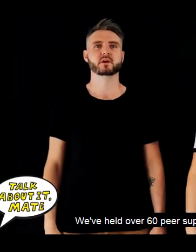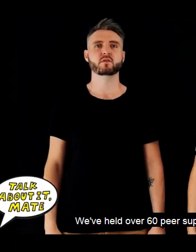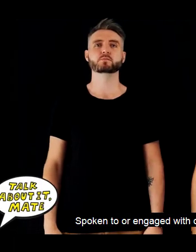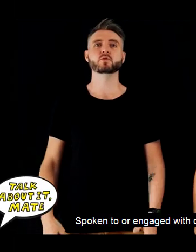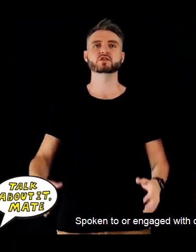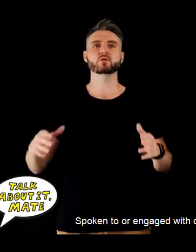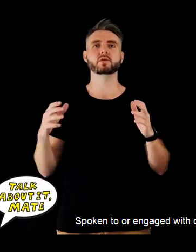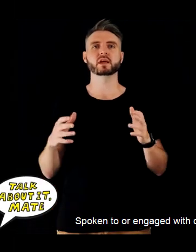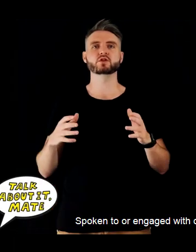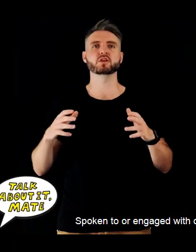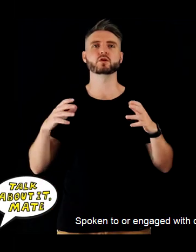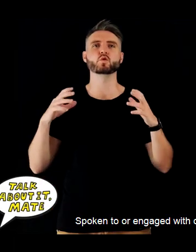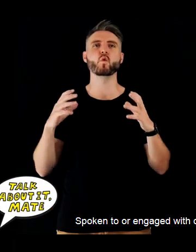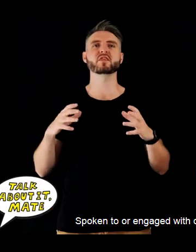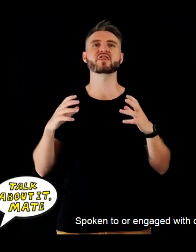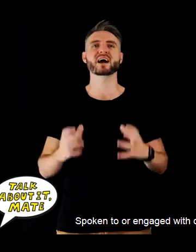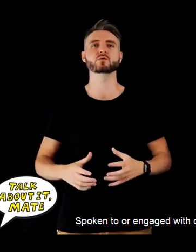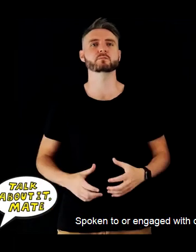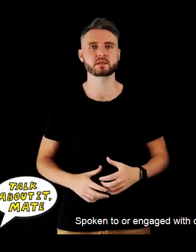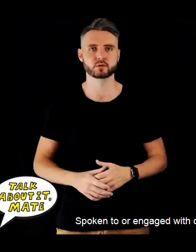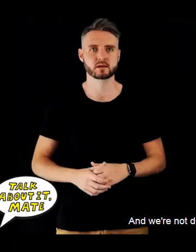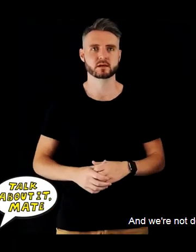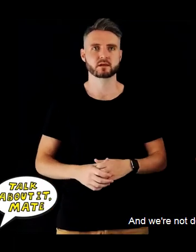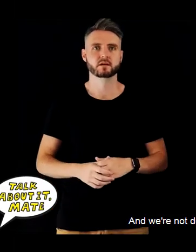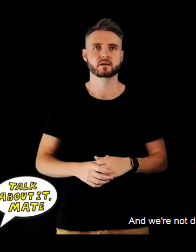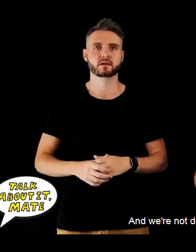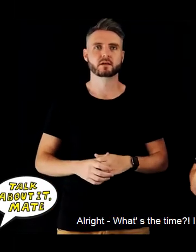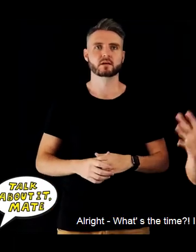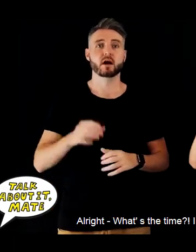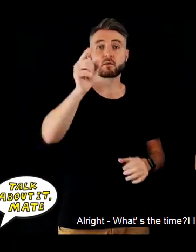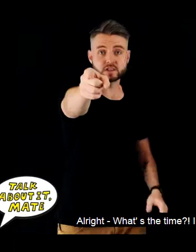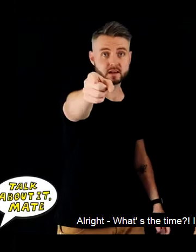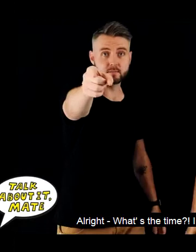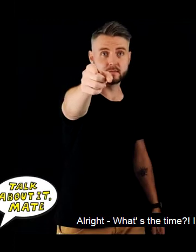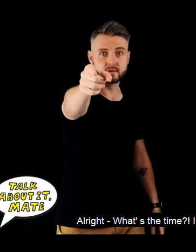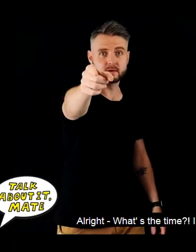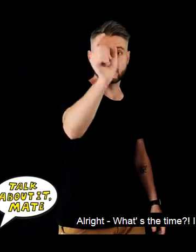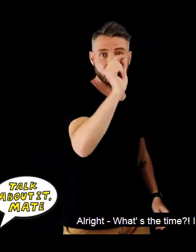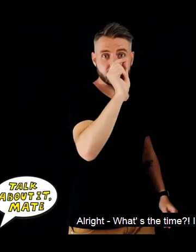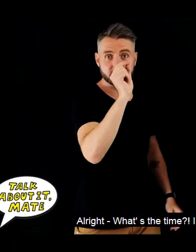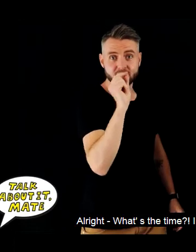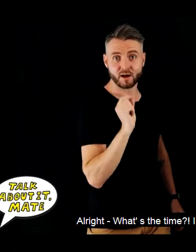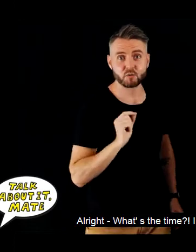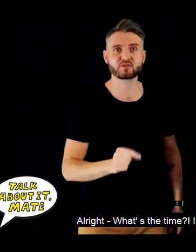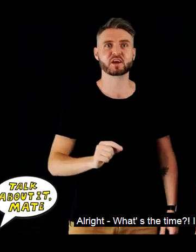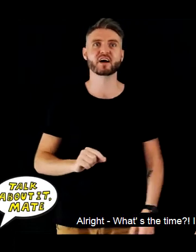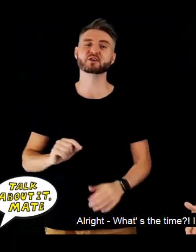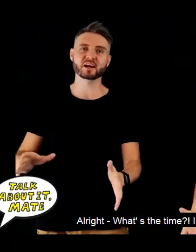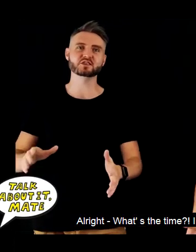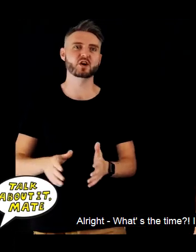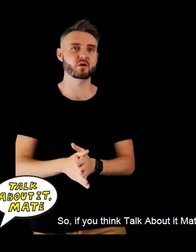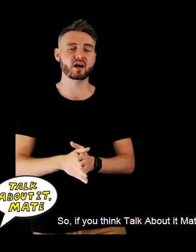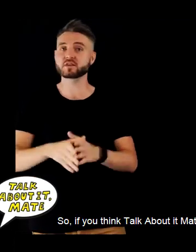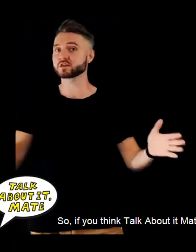peer support groups. We've spoken to or engaged with close to 1,000 people. And we're not done yet. All right, what's the time? I hope we've done it.